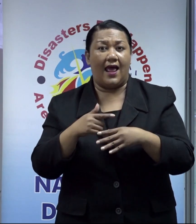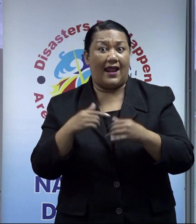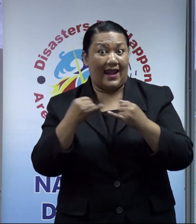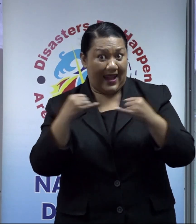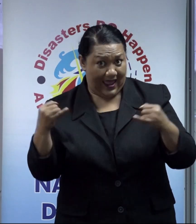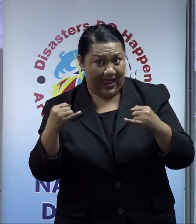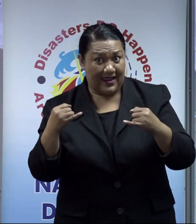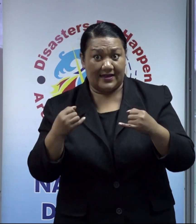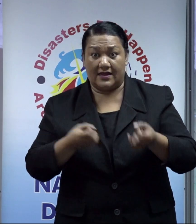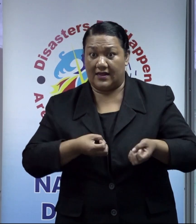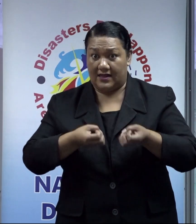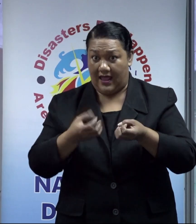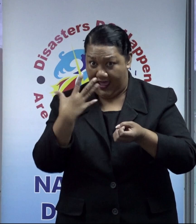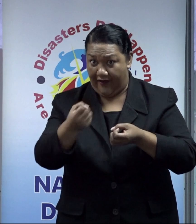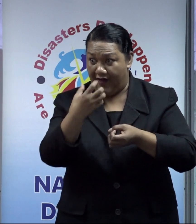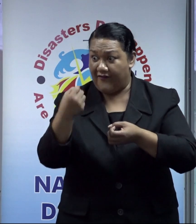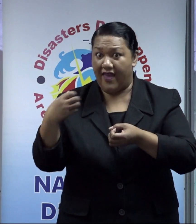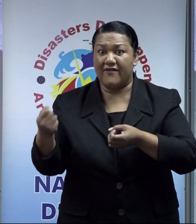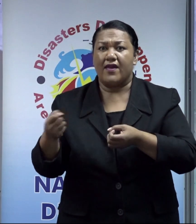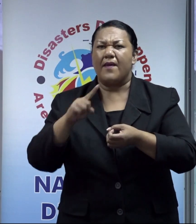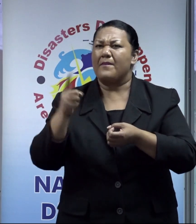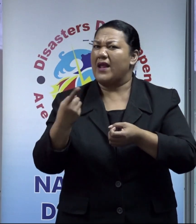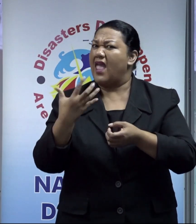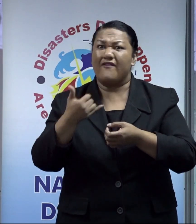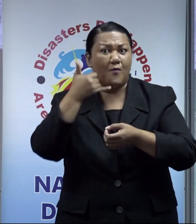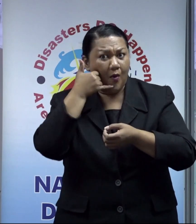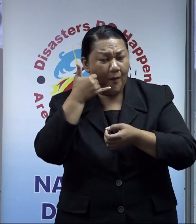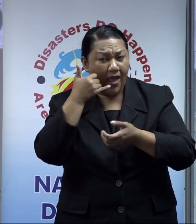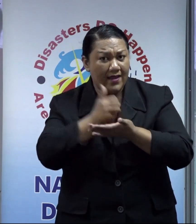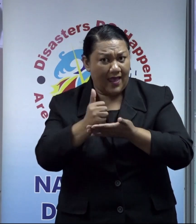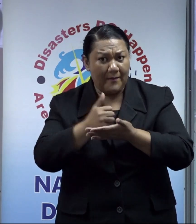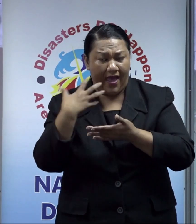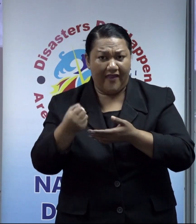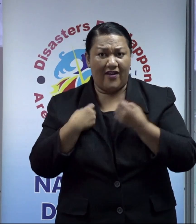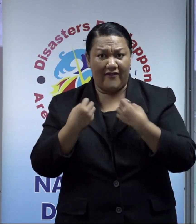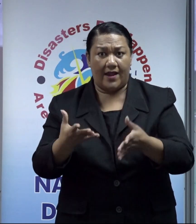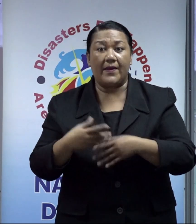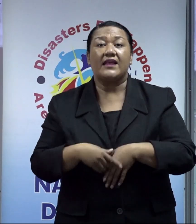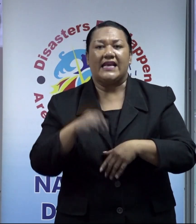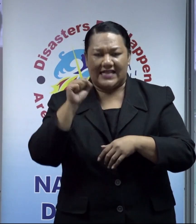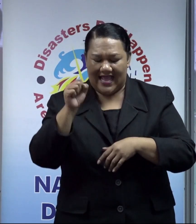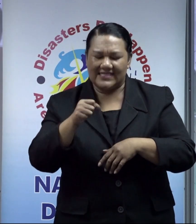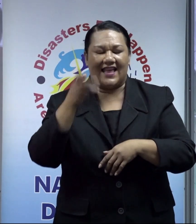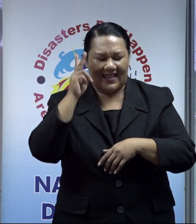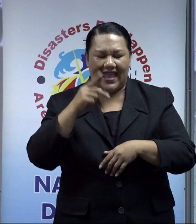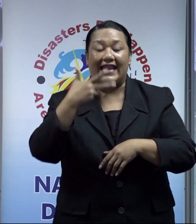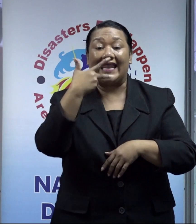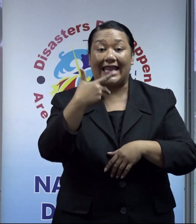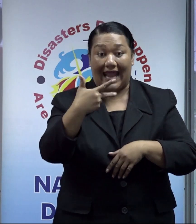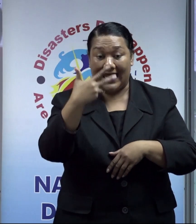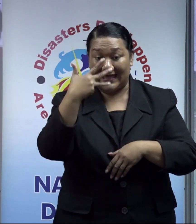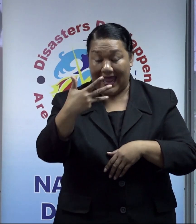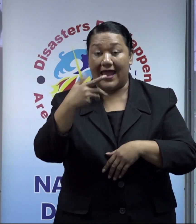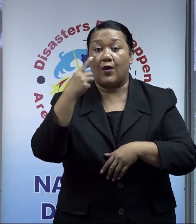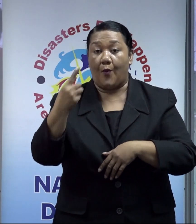numbers available for the general public to call in case of need? So again, as I mentioned, 917 by police is free, and as